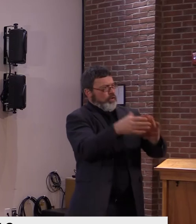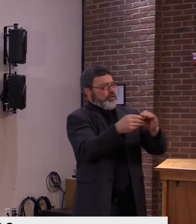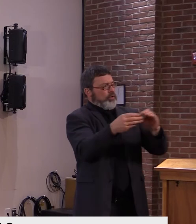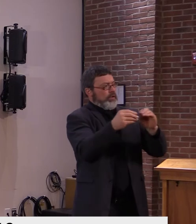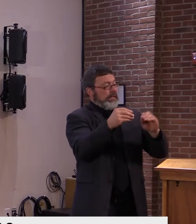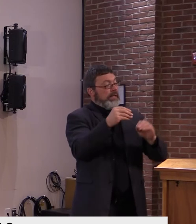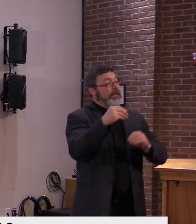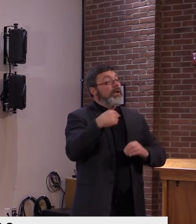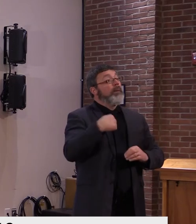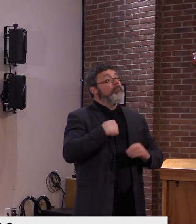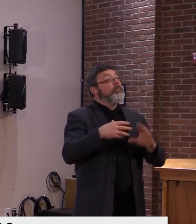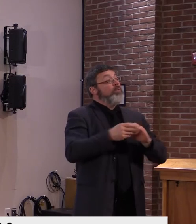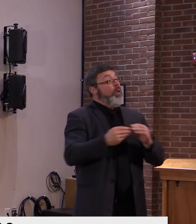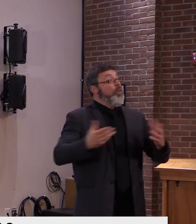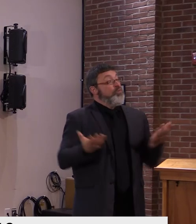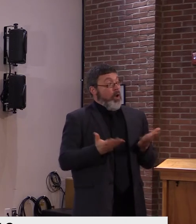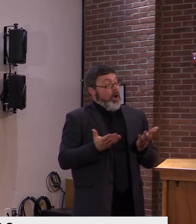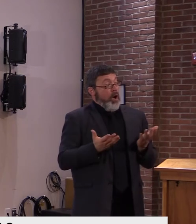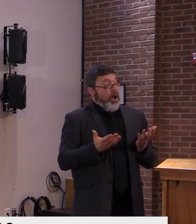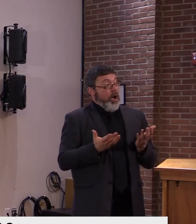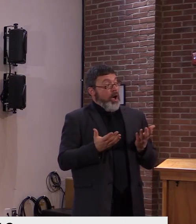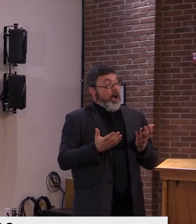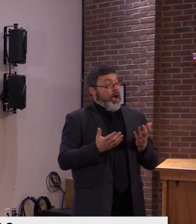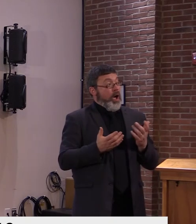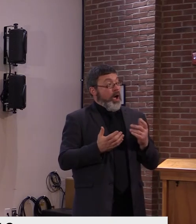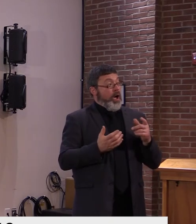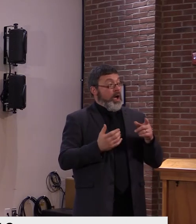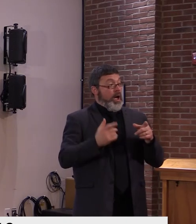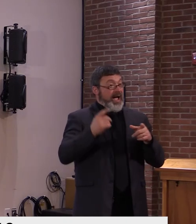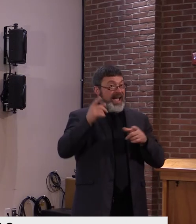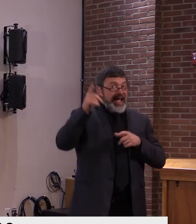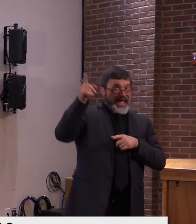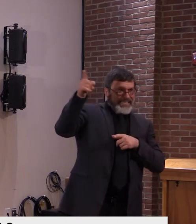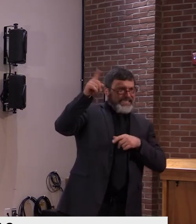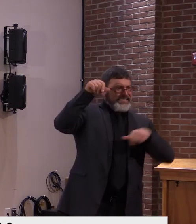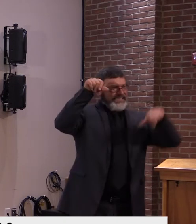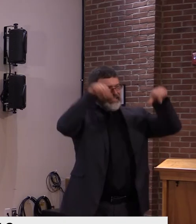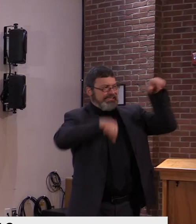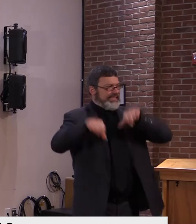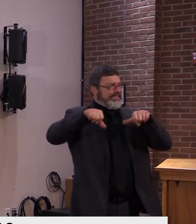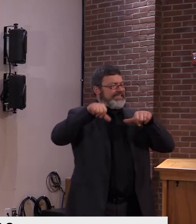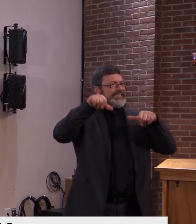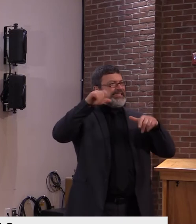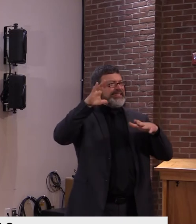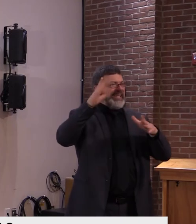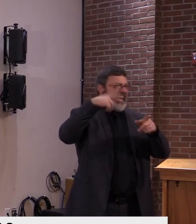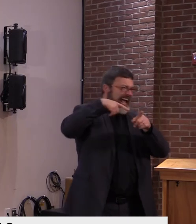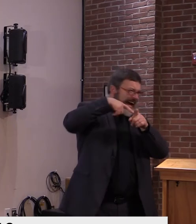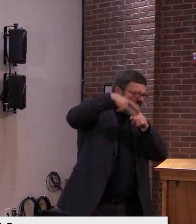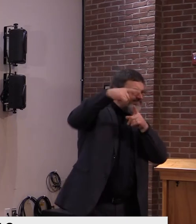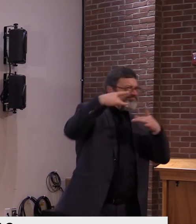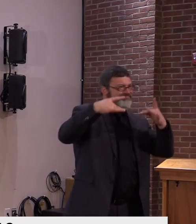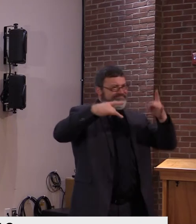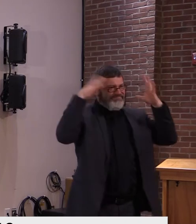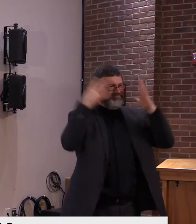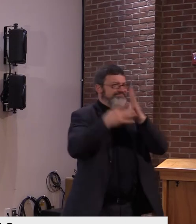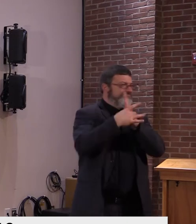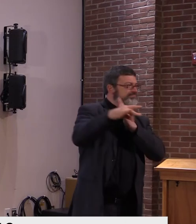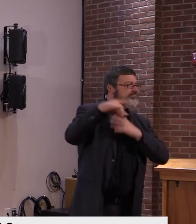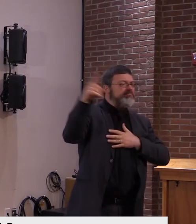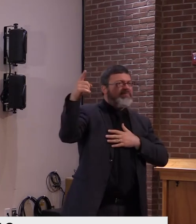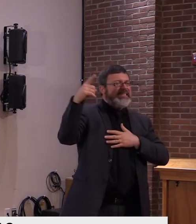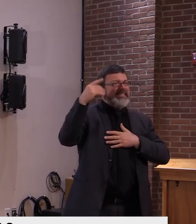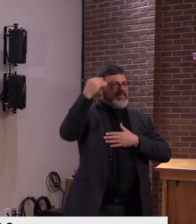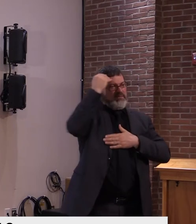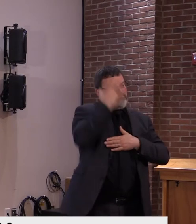guidelines, which was less than overall embracing of the therapy. Having